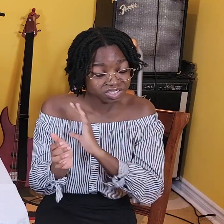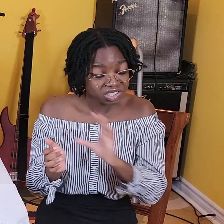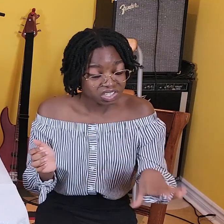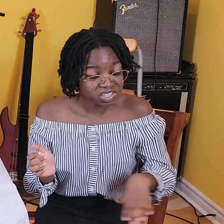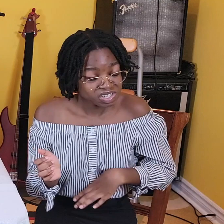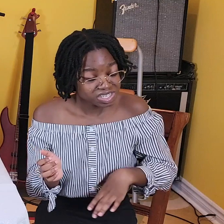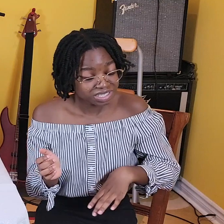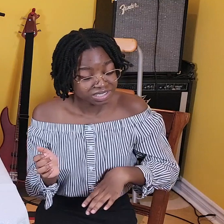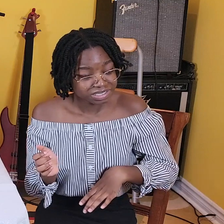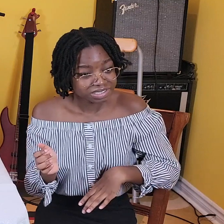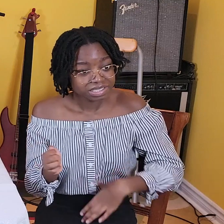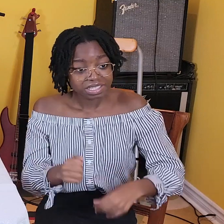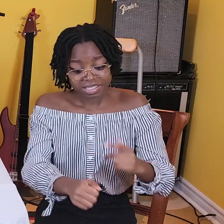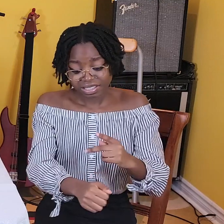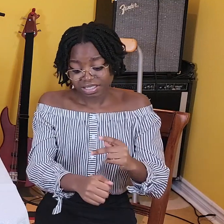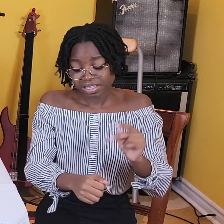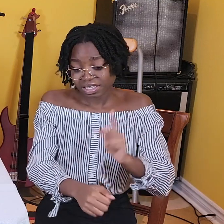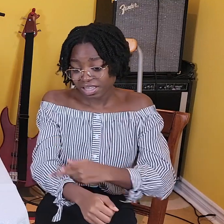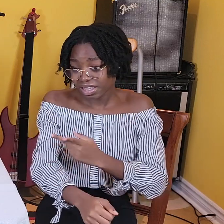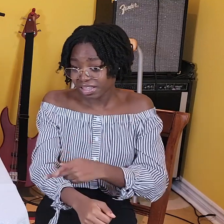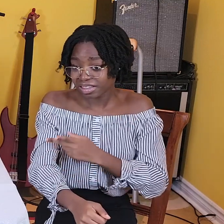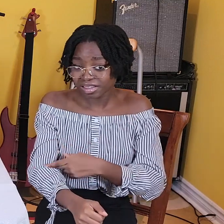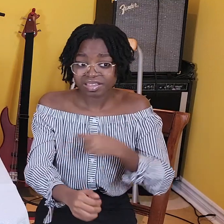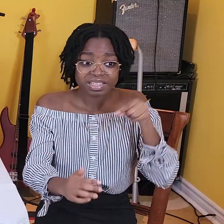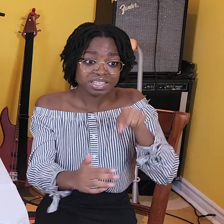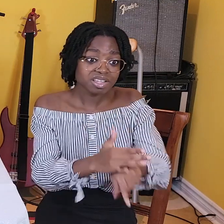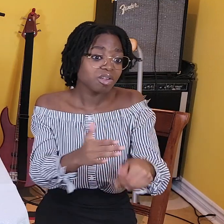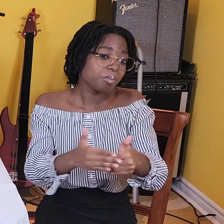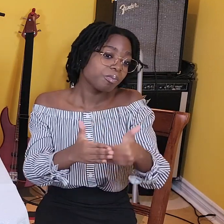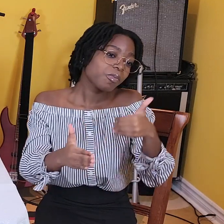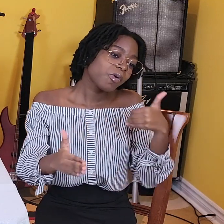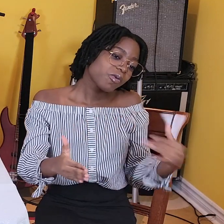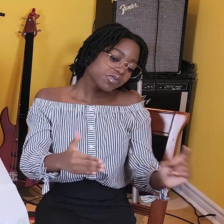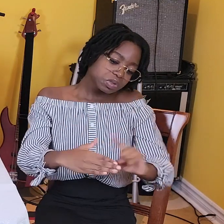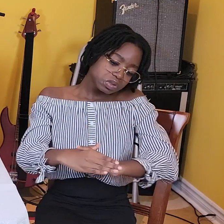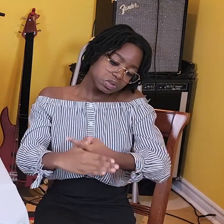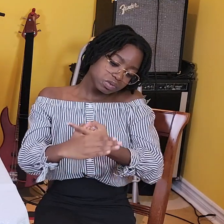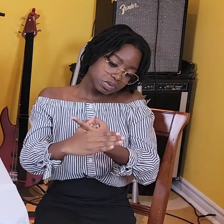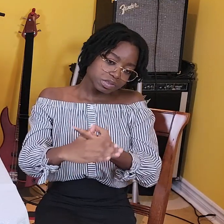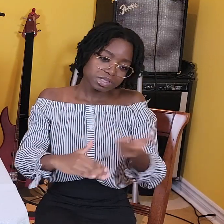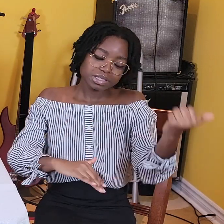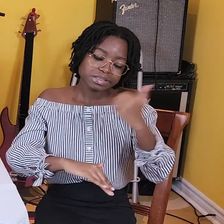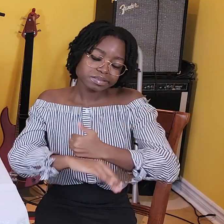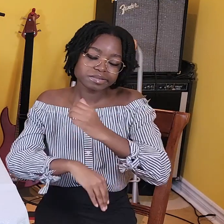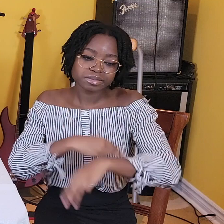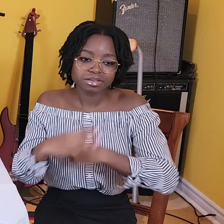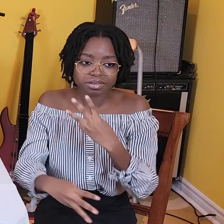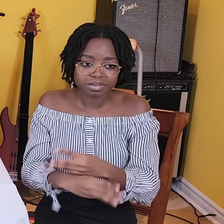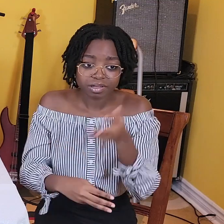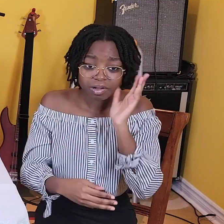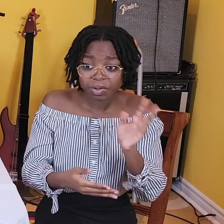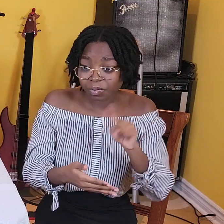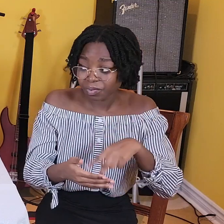the foundation of the world. So we're going to read it. Revelation 13, verse 8, please.